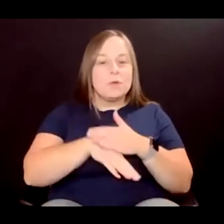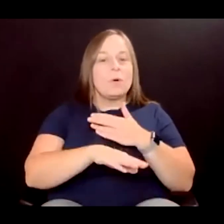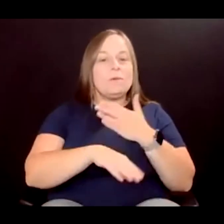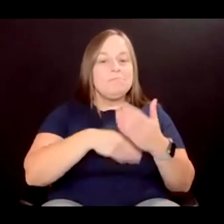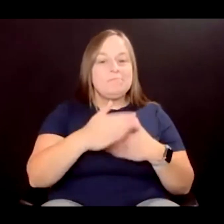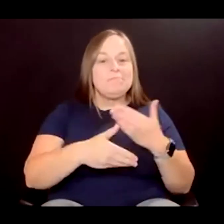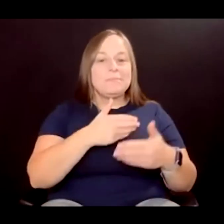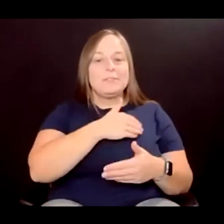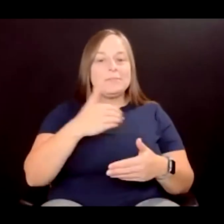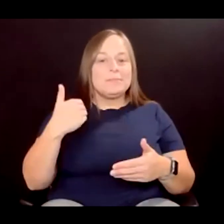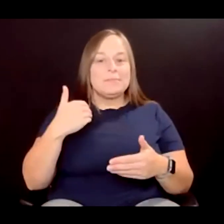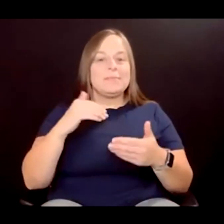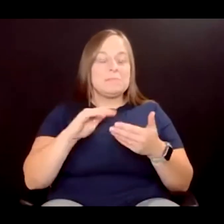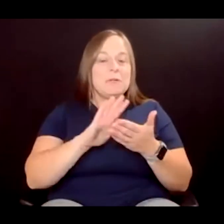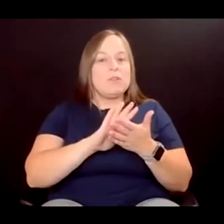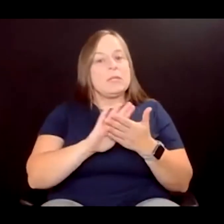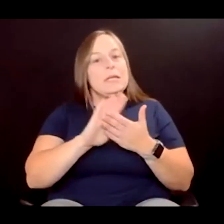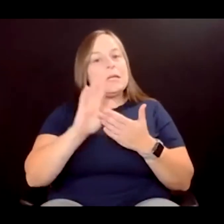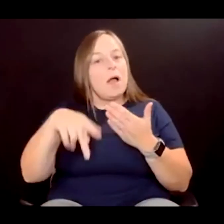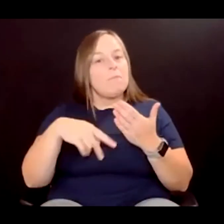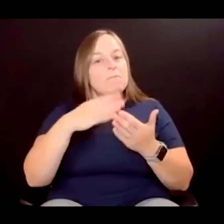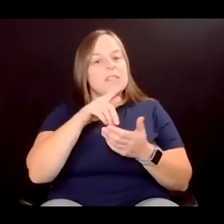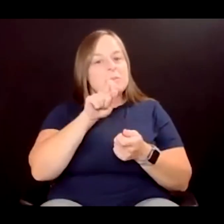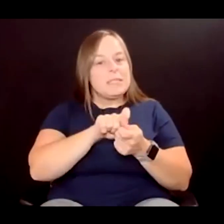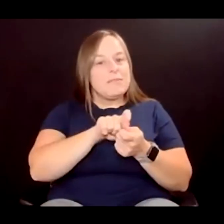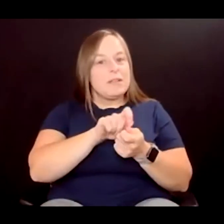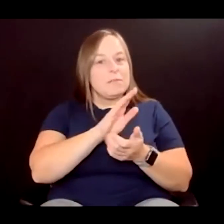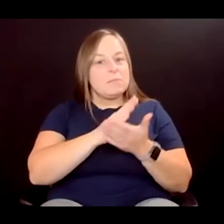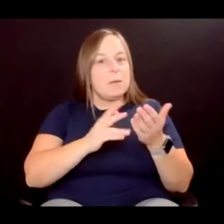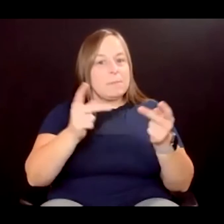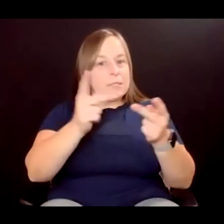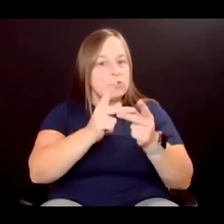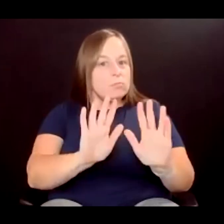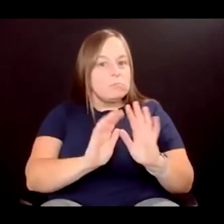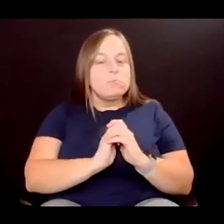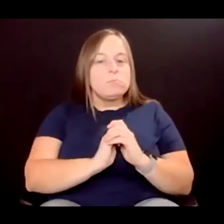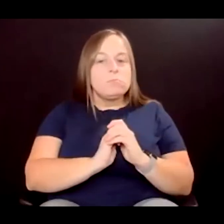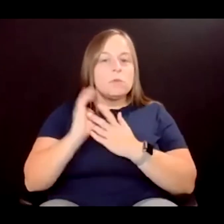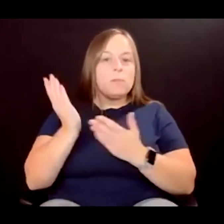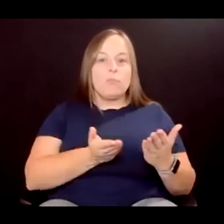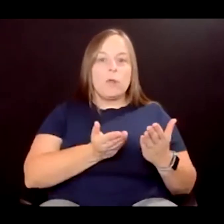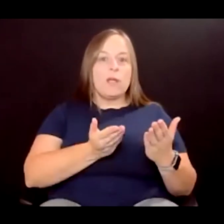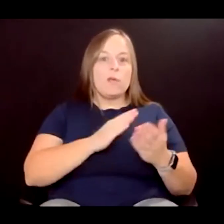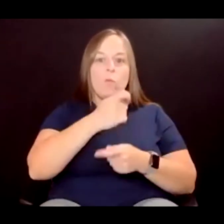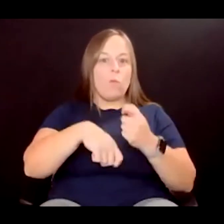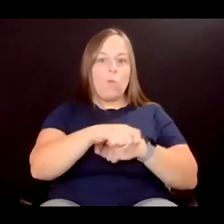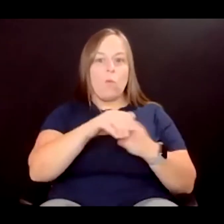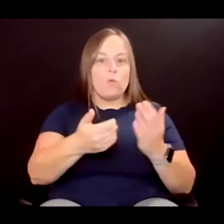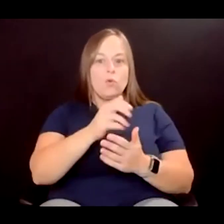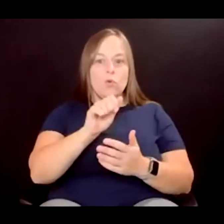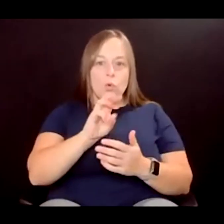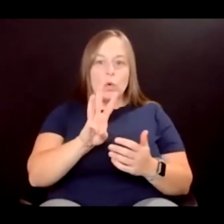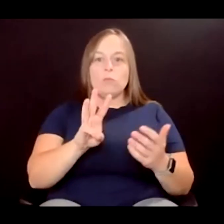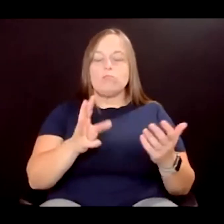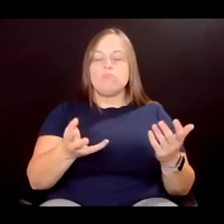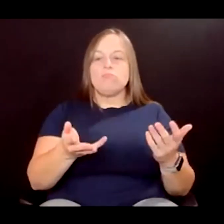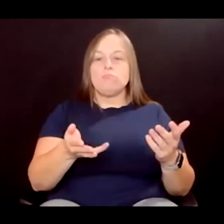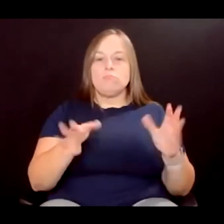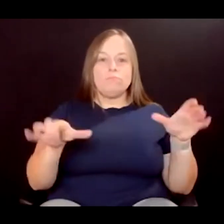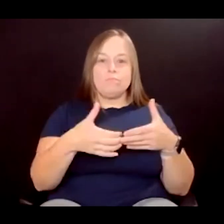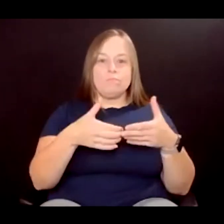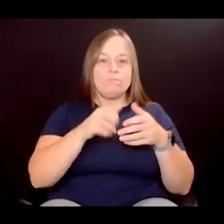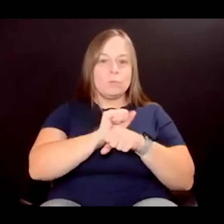the chat. It says, Sorry. as a follow, no, it came in when you were answering Paul's question. It